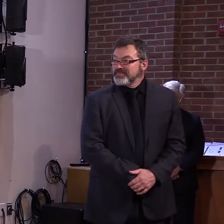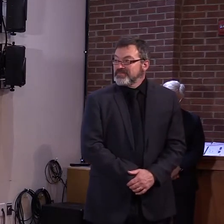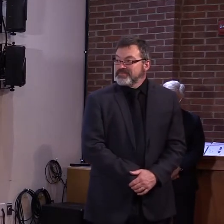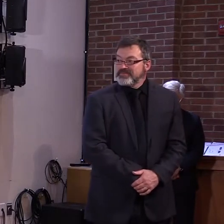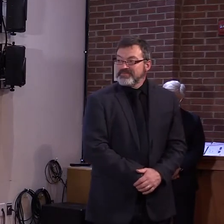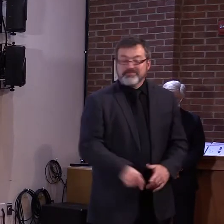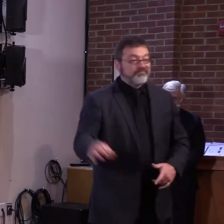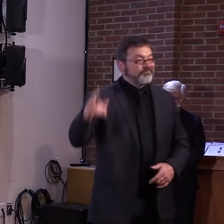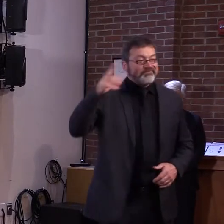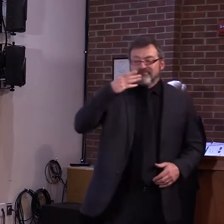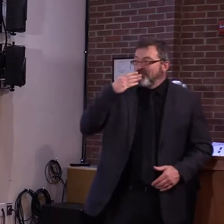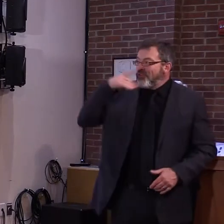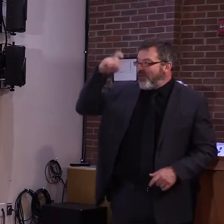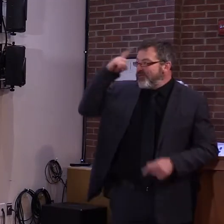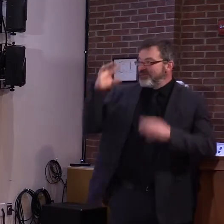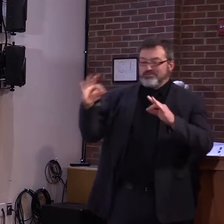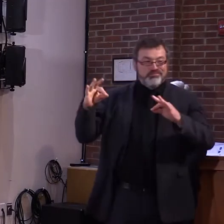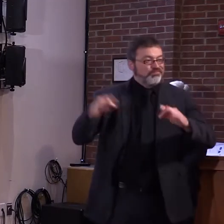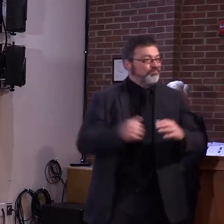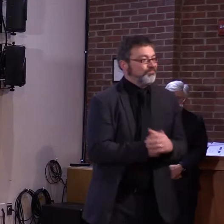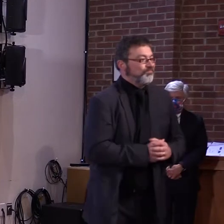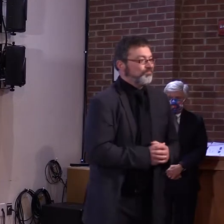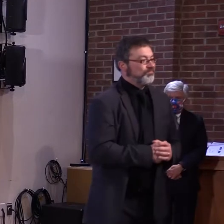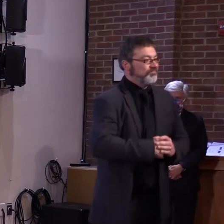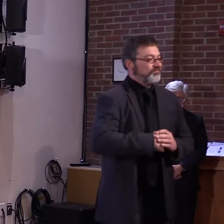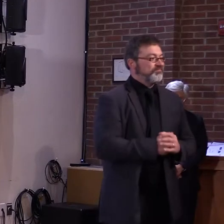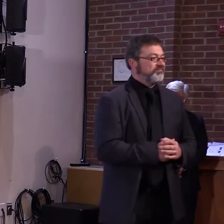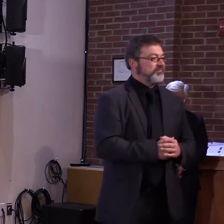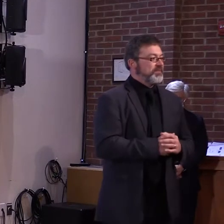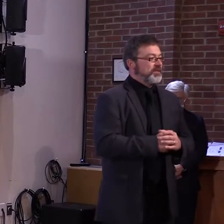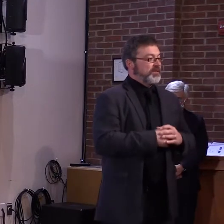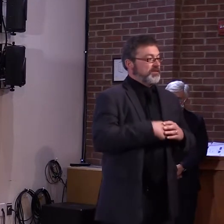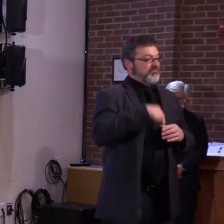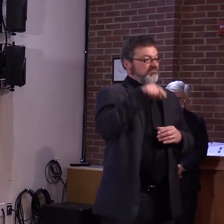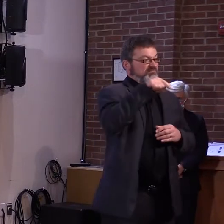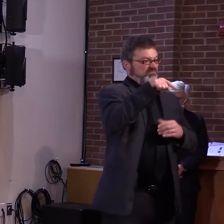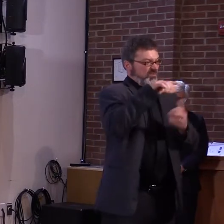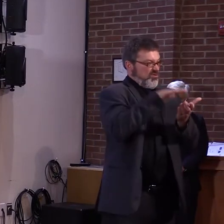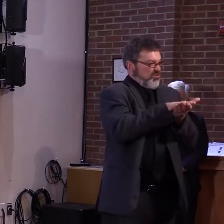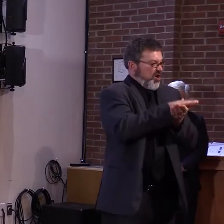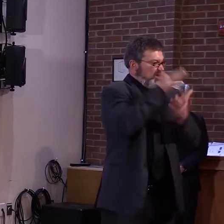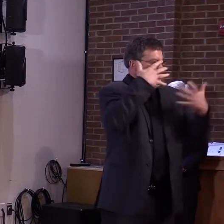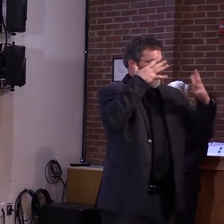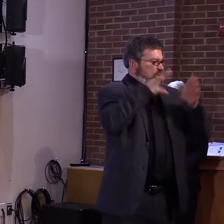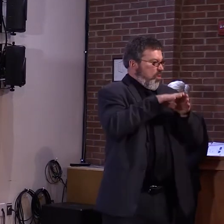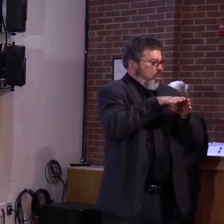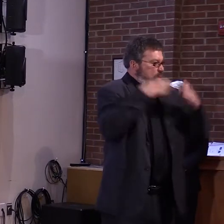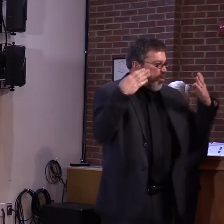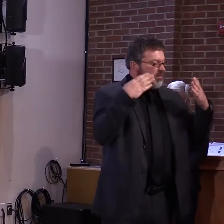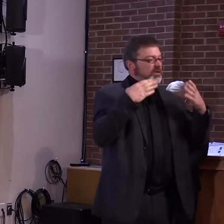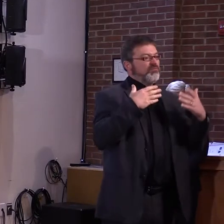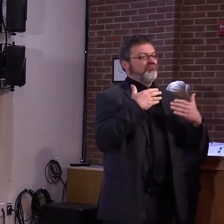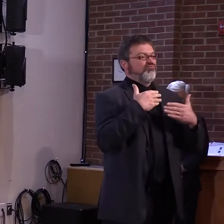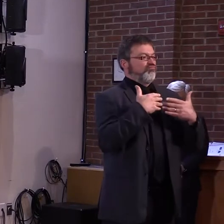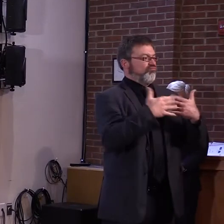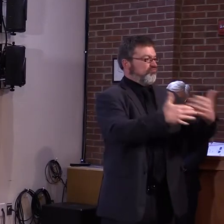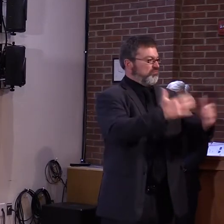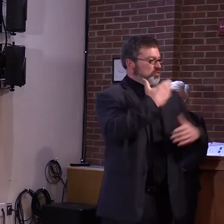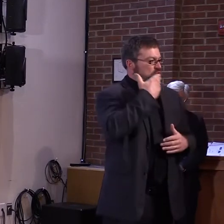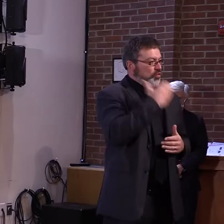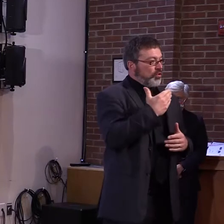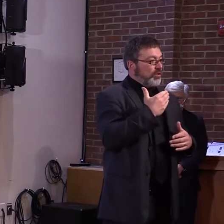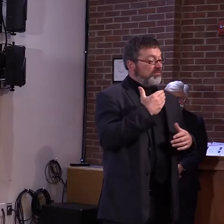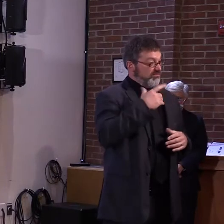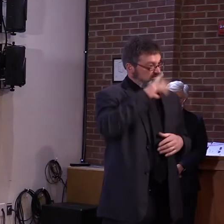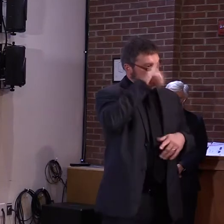Thank you, Governor. Our college restart is going well in Vermont. We've had a small number of cases, but